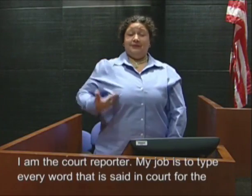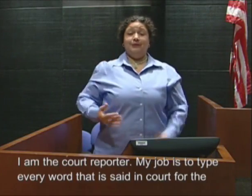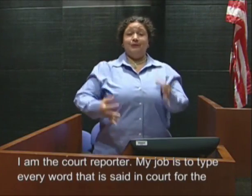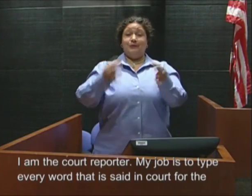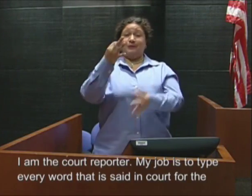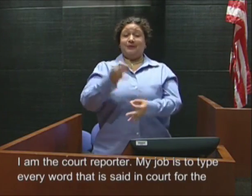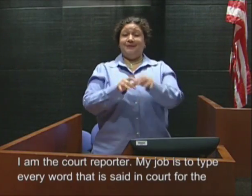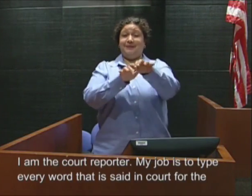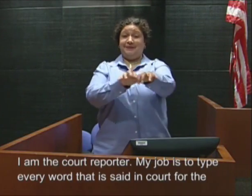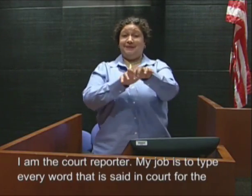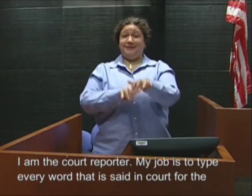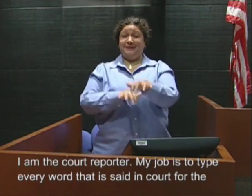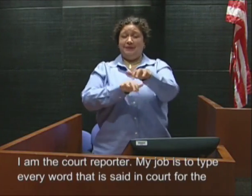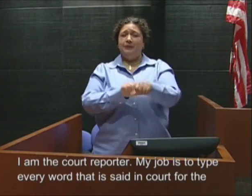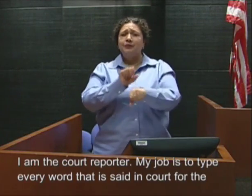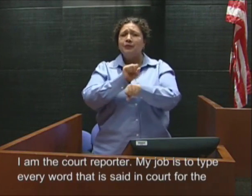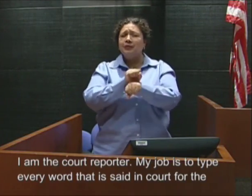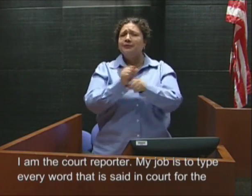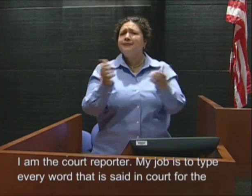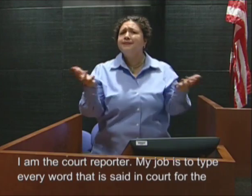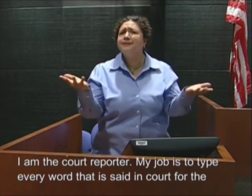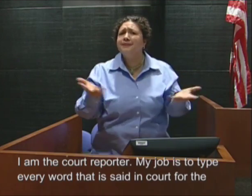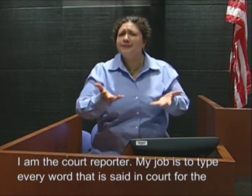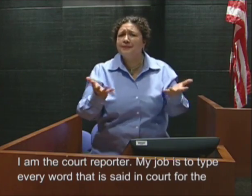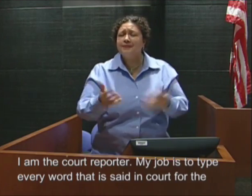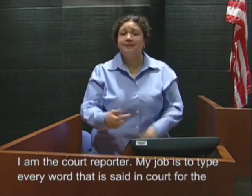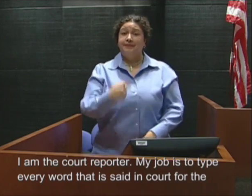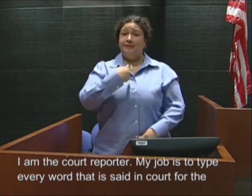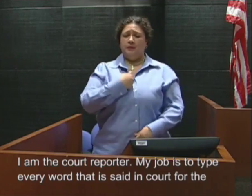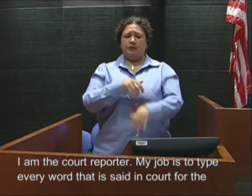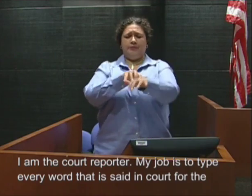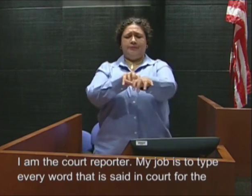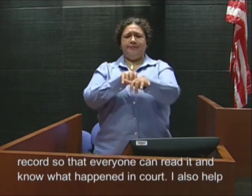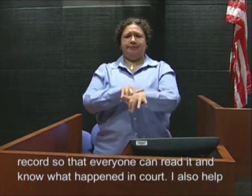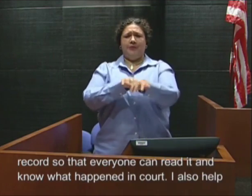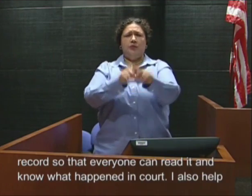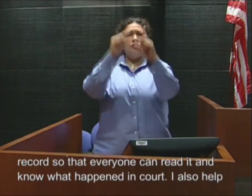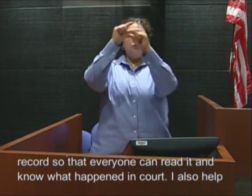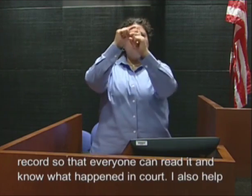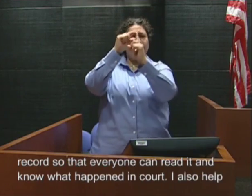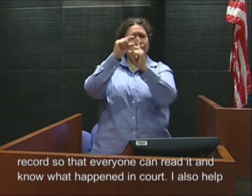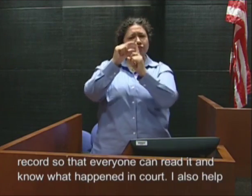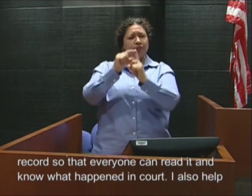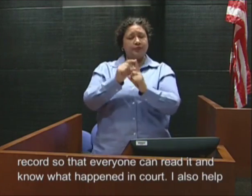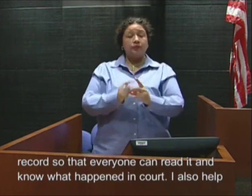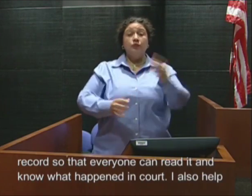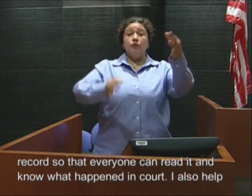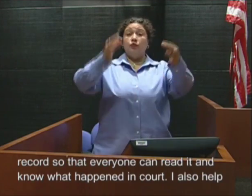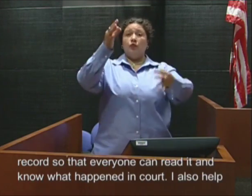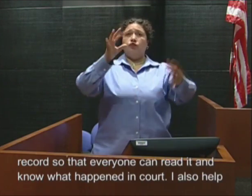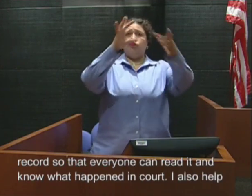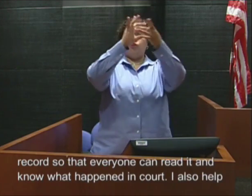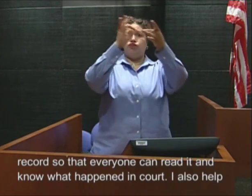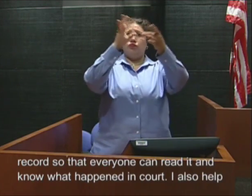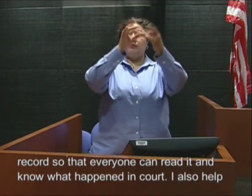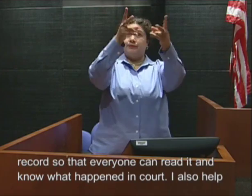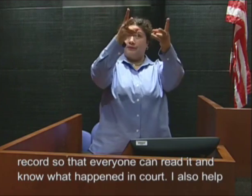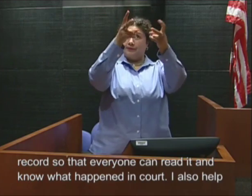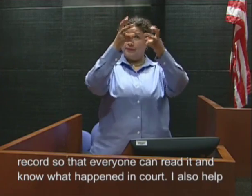I am the court reporter. My job is to type every word that is said in court for the record so that everyone can read it